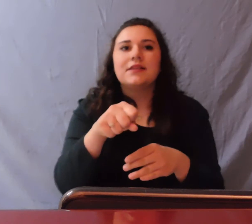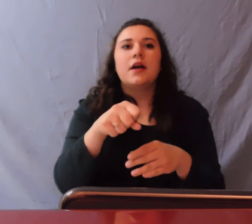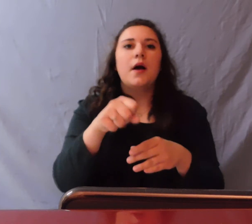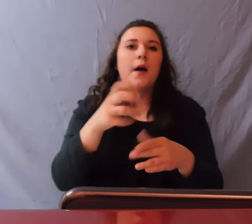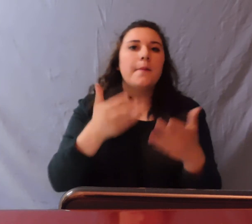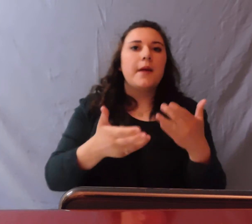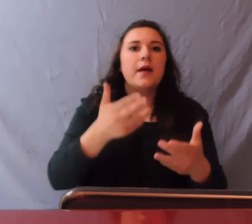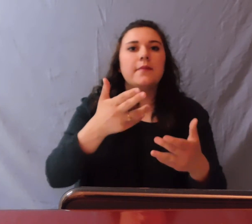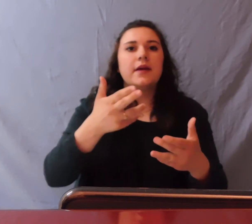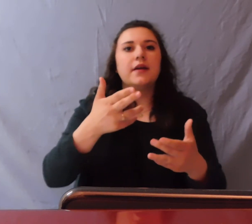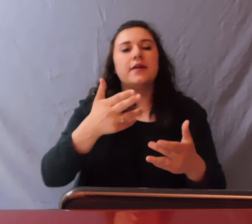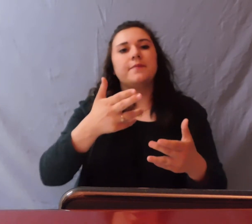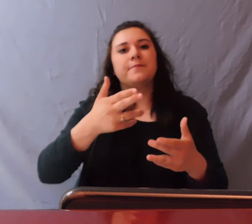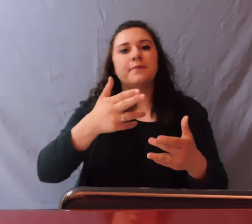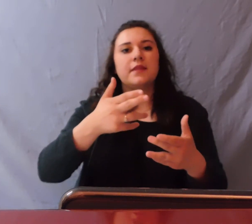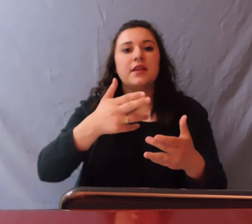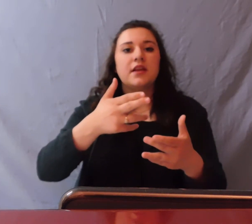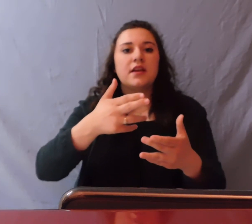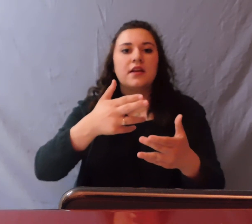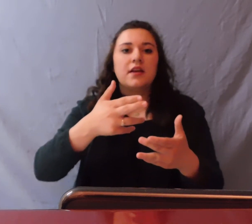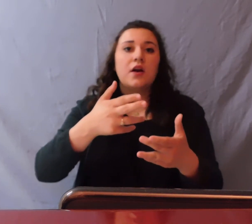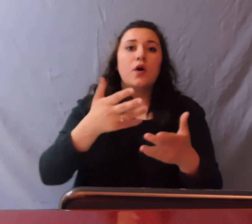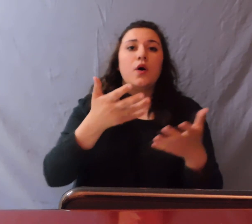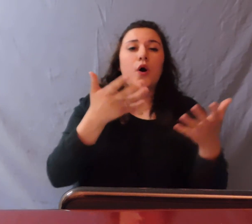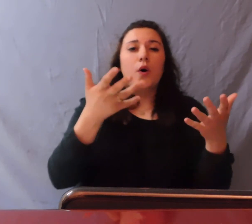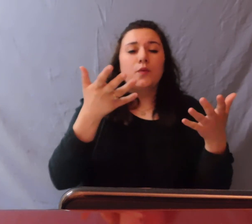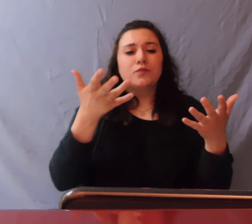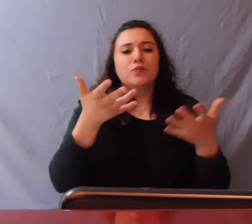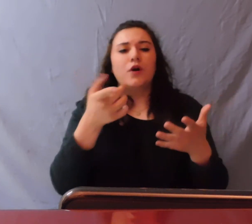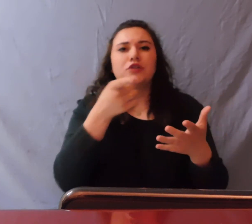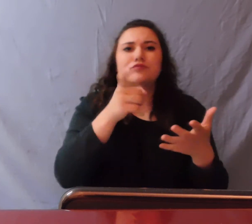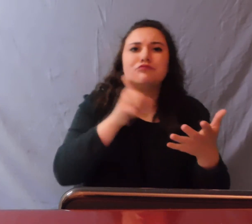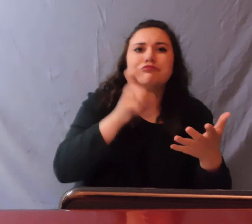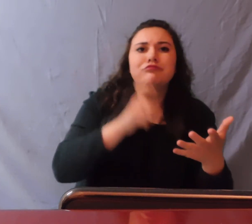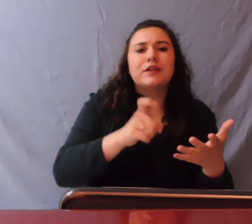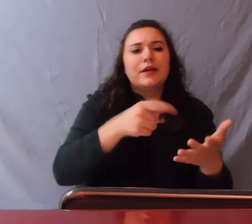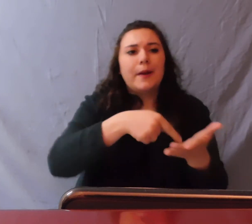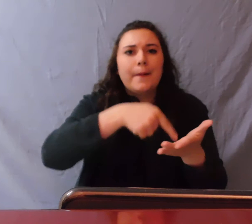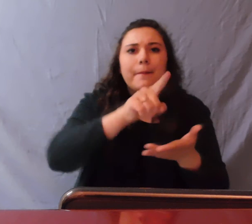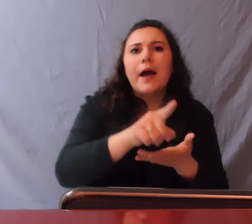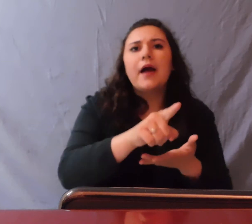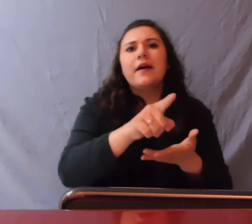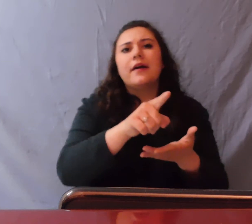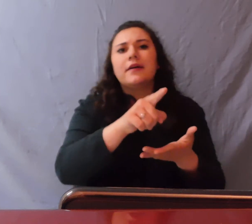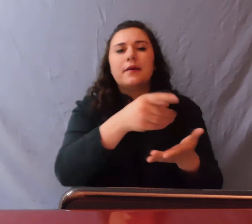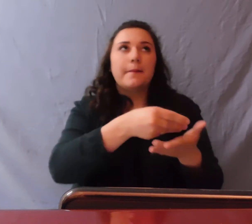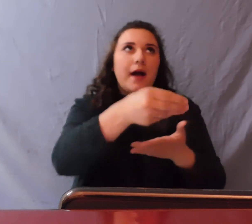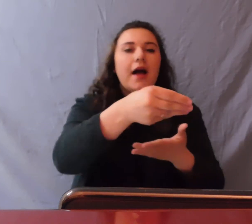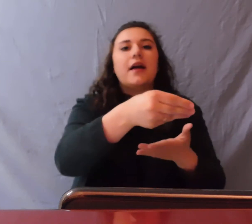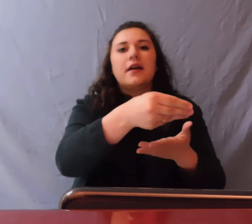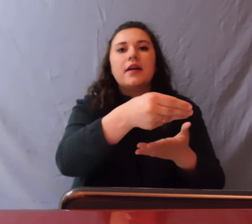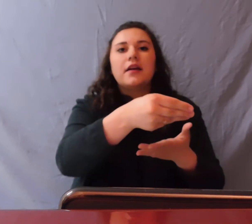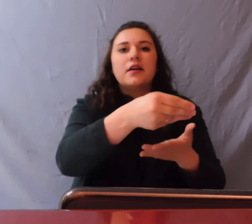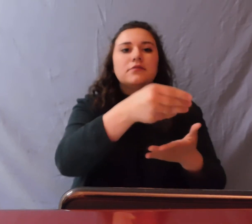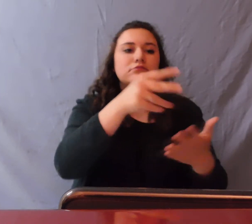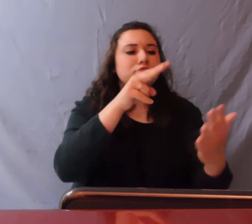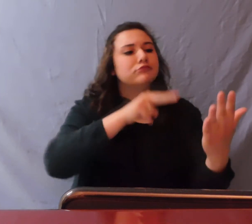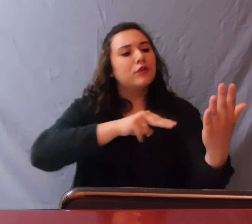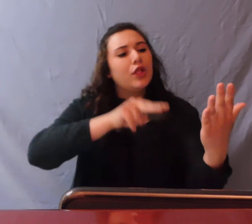with your husband being laid off from medical, we might want to see what other services that you might need to qualify for